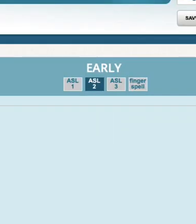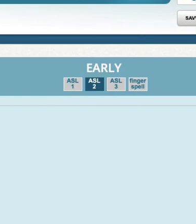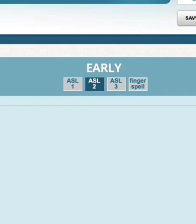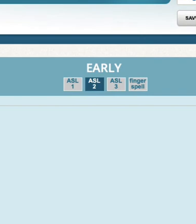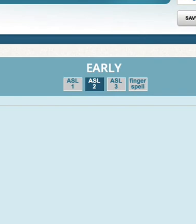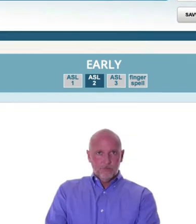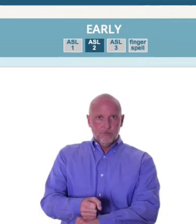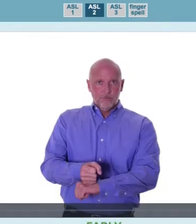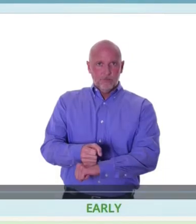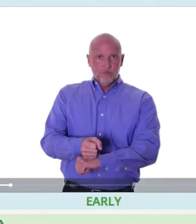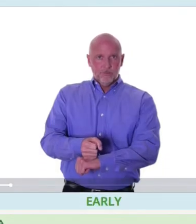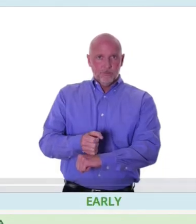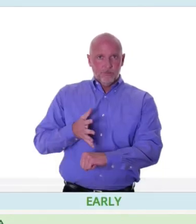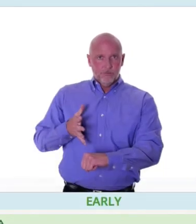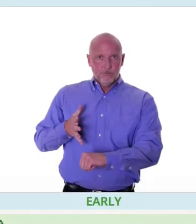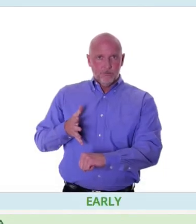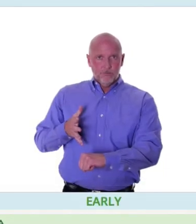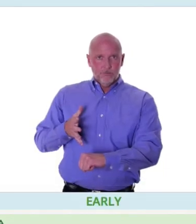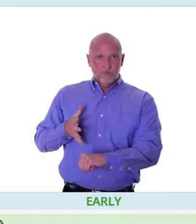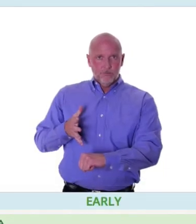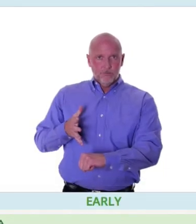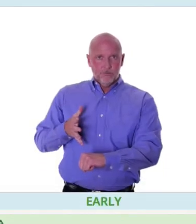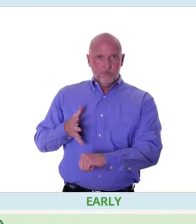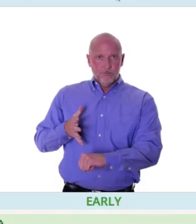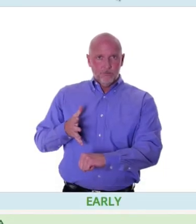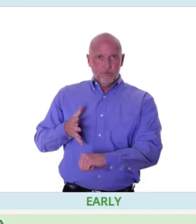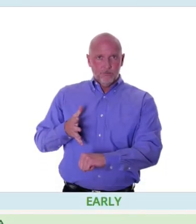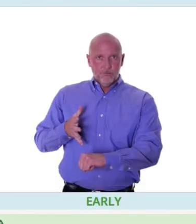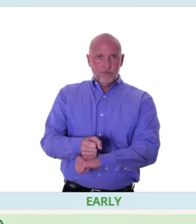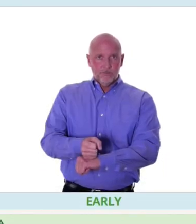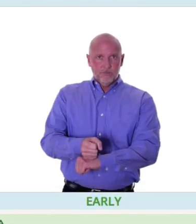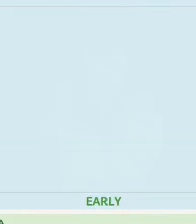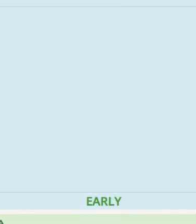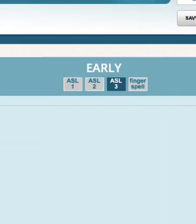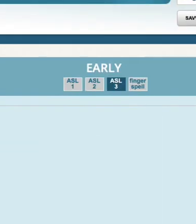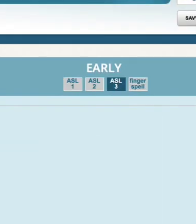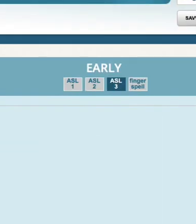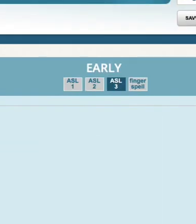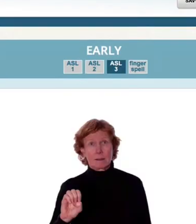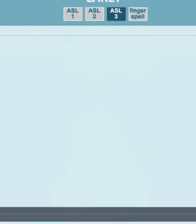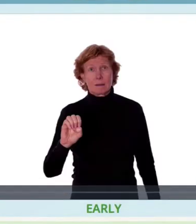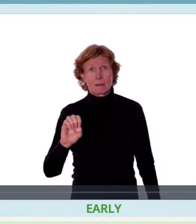there and see the different variations for early.